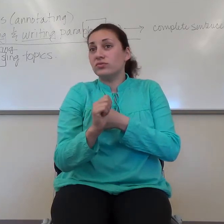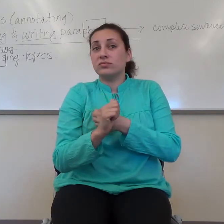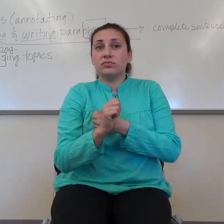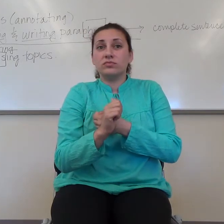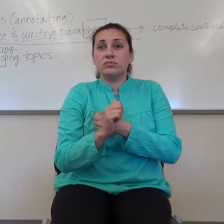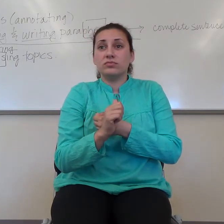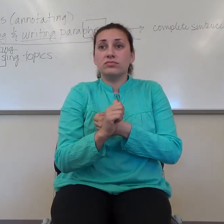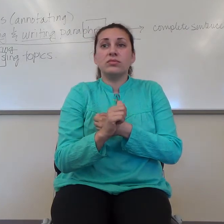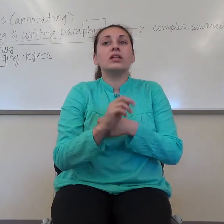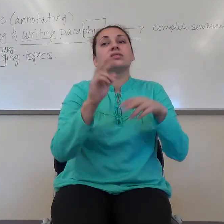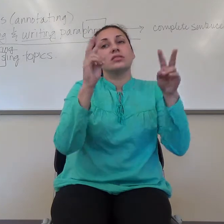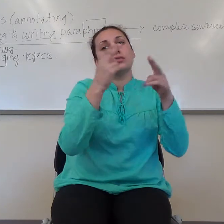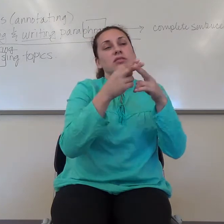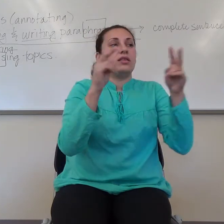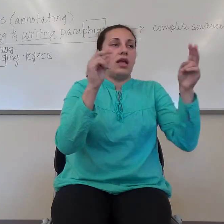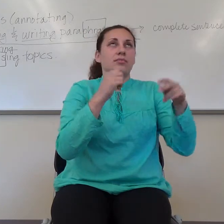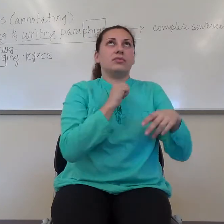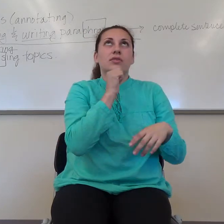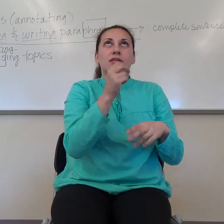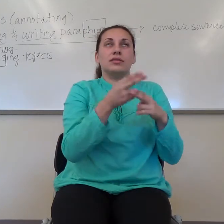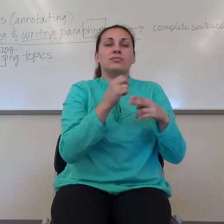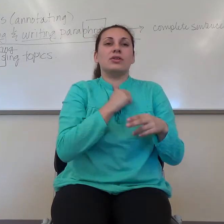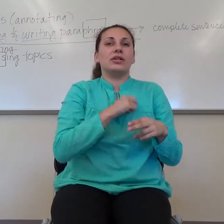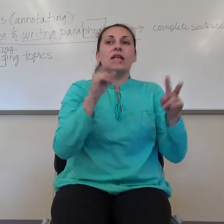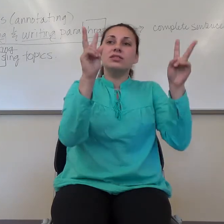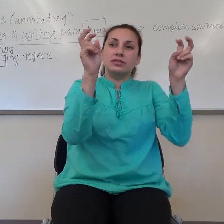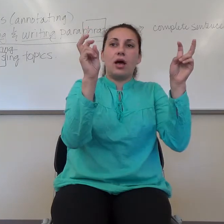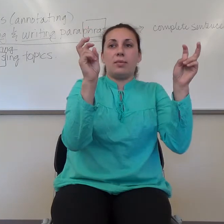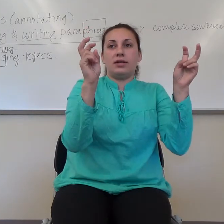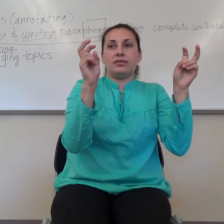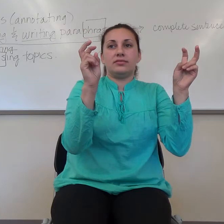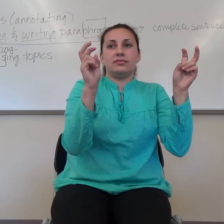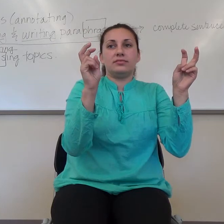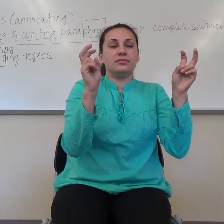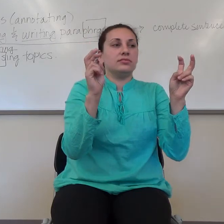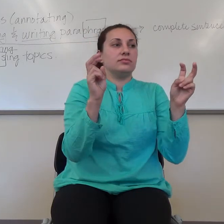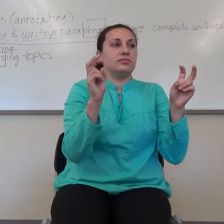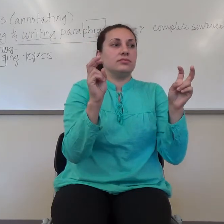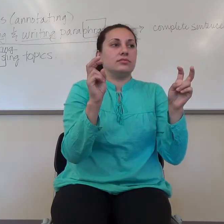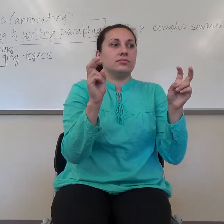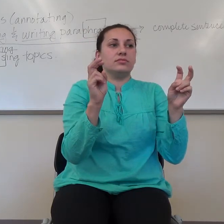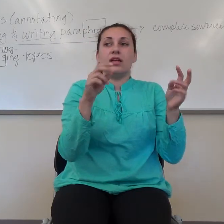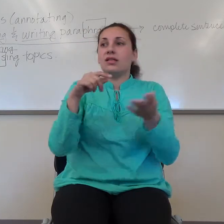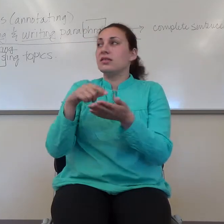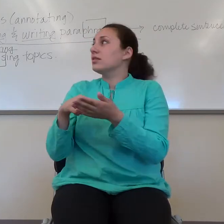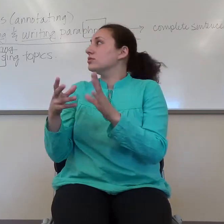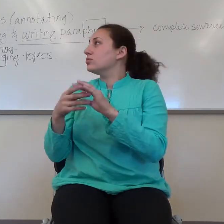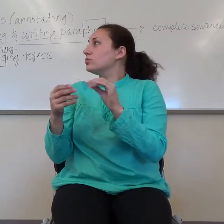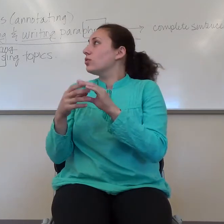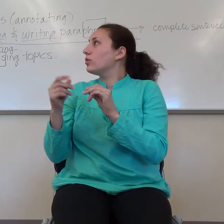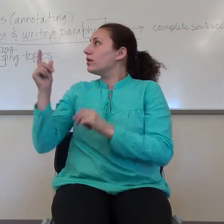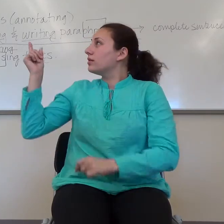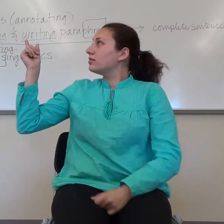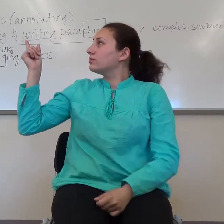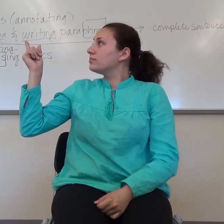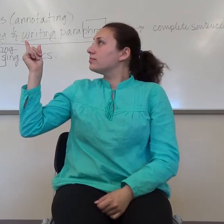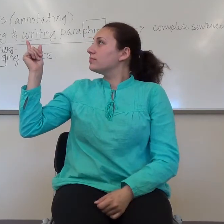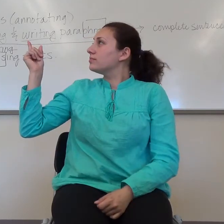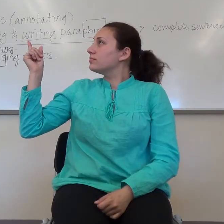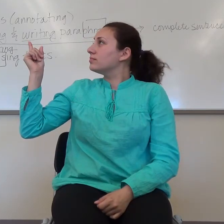the topic for this one. This one was Frances Wright and Neshoba. This one would have been, if I had